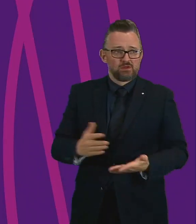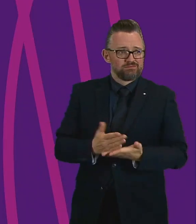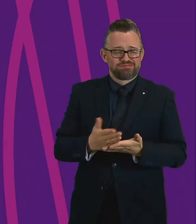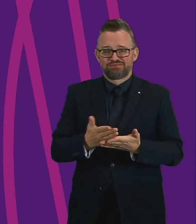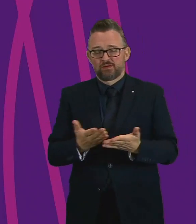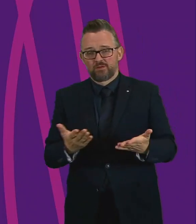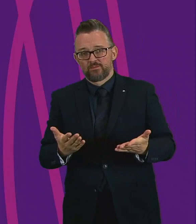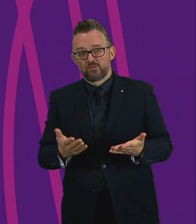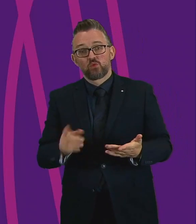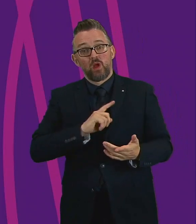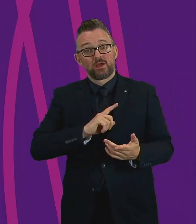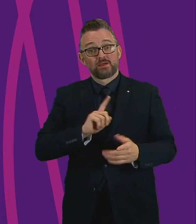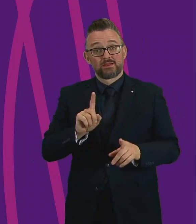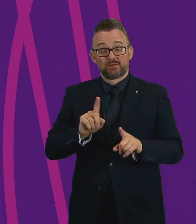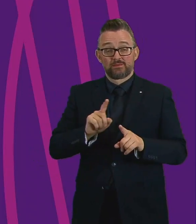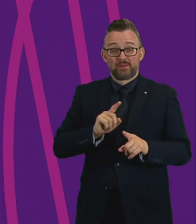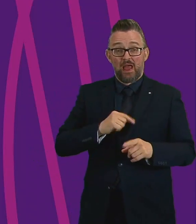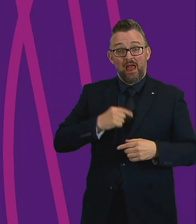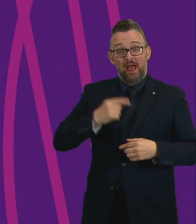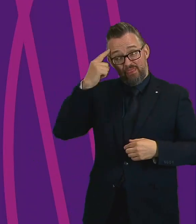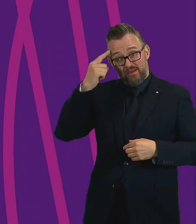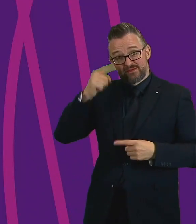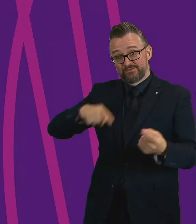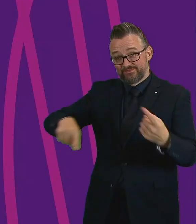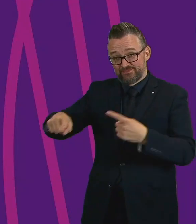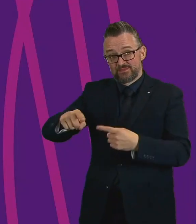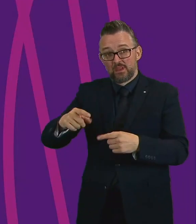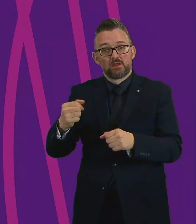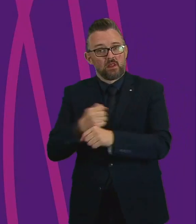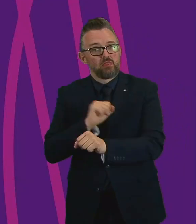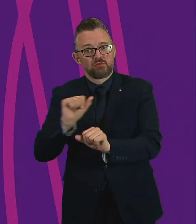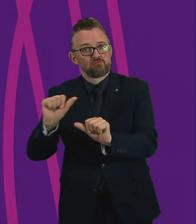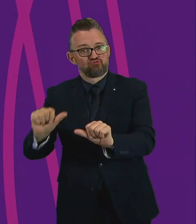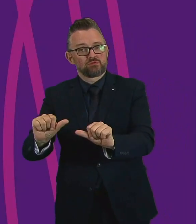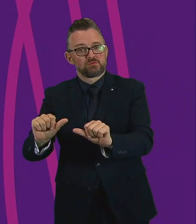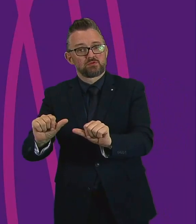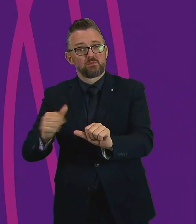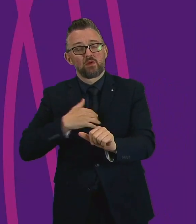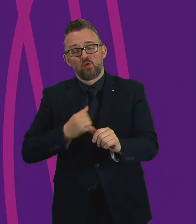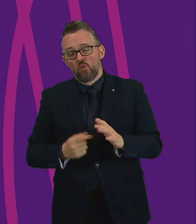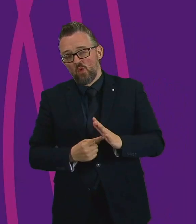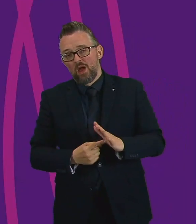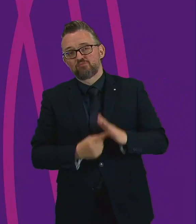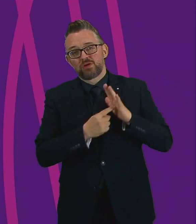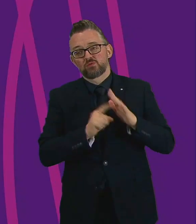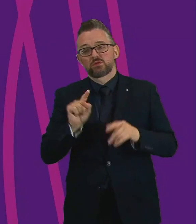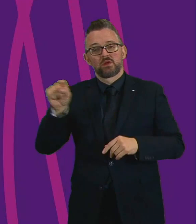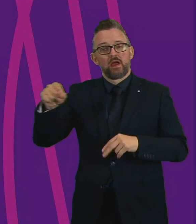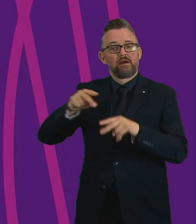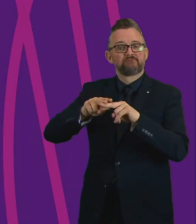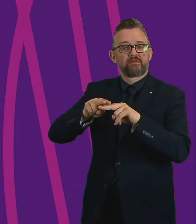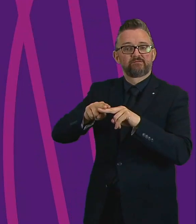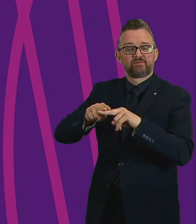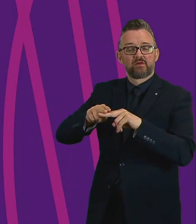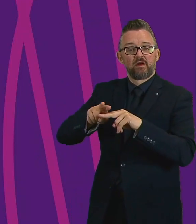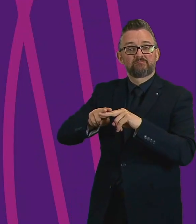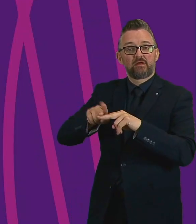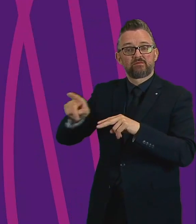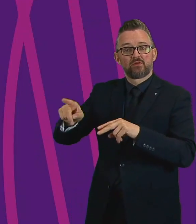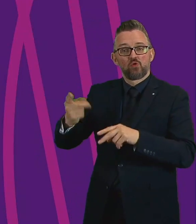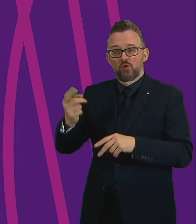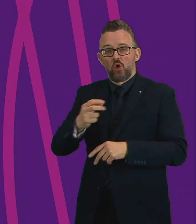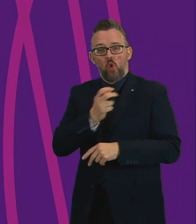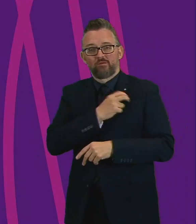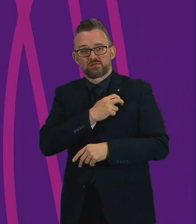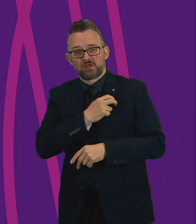Like everyone else, I think they did what they required. I was immensely impressed, particularly in Fife, by the real approach by the officers